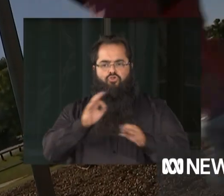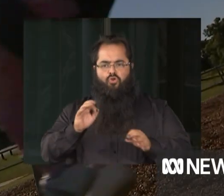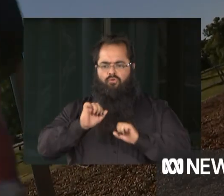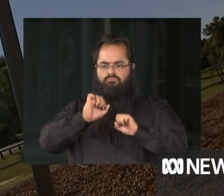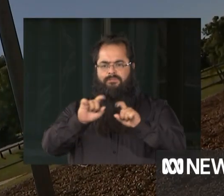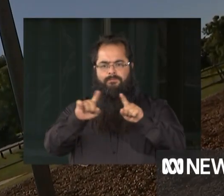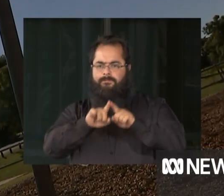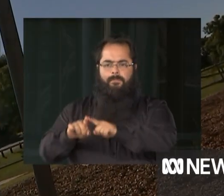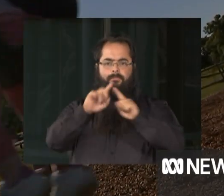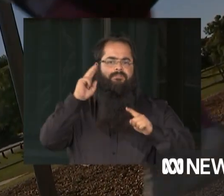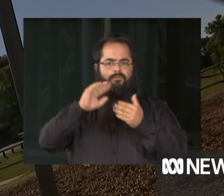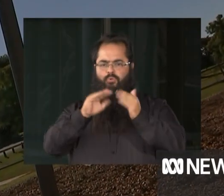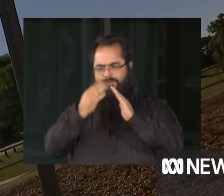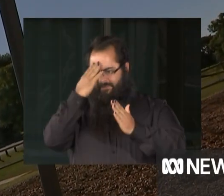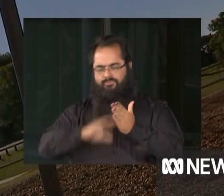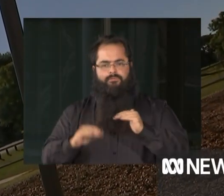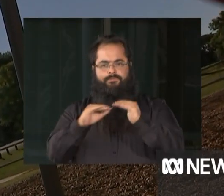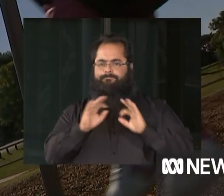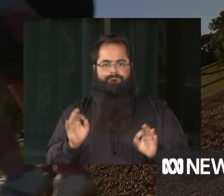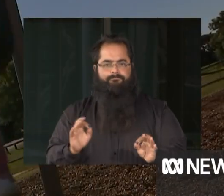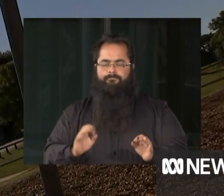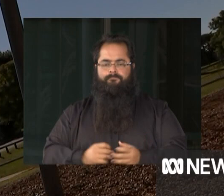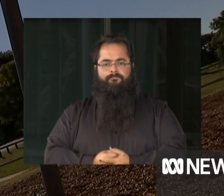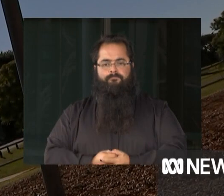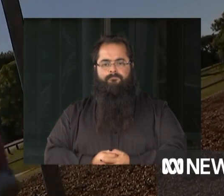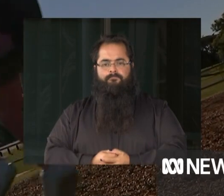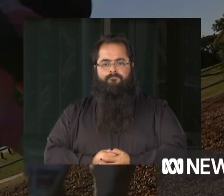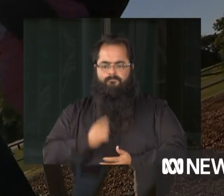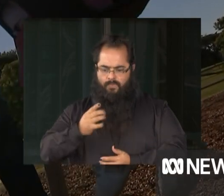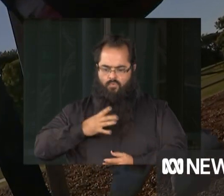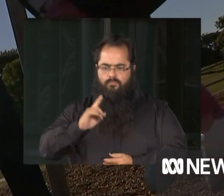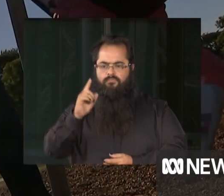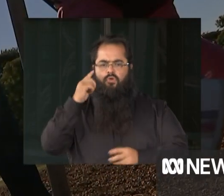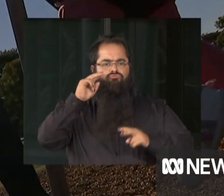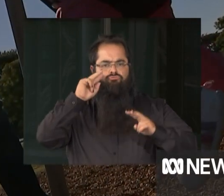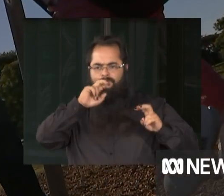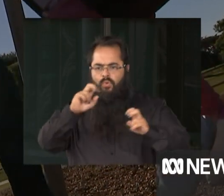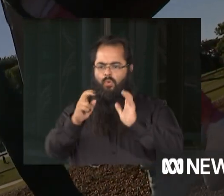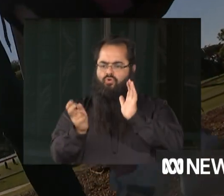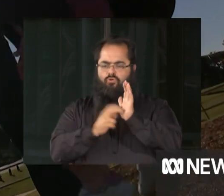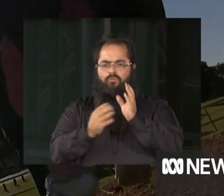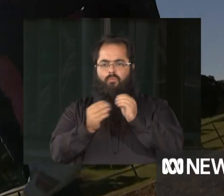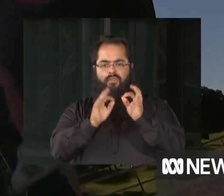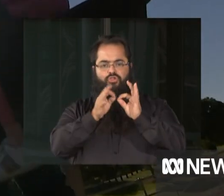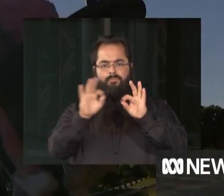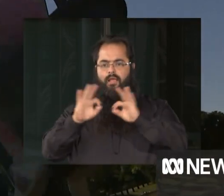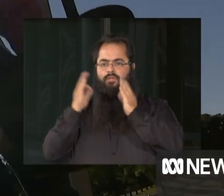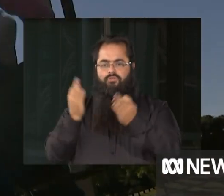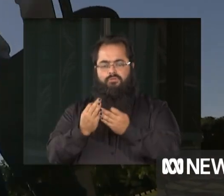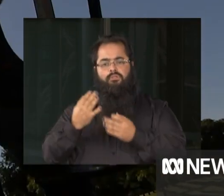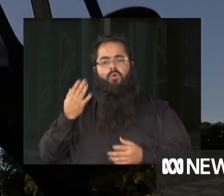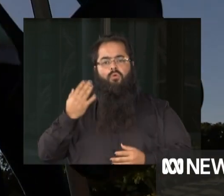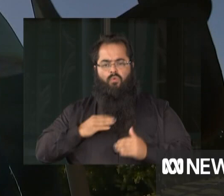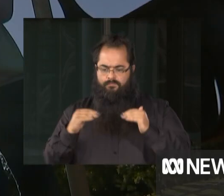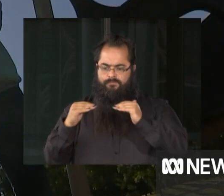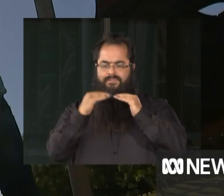the experience of many in the deaf community. They're calling for a review of contracts with interpreting agencies and